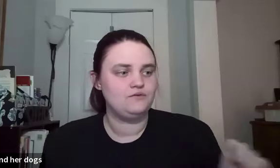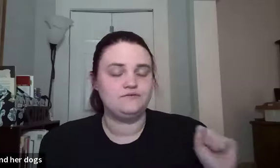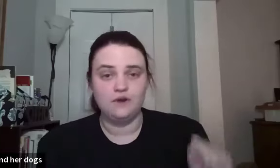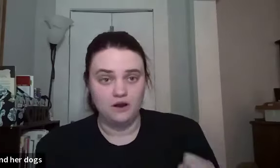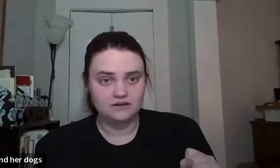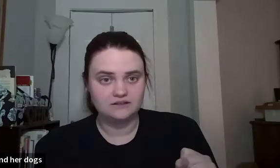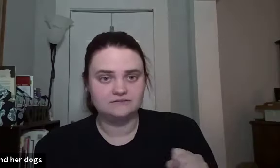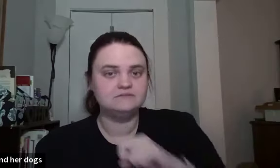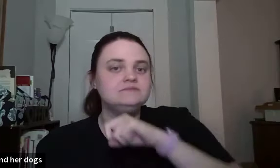Frog,